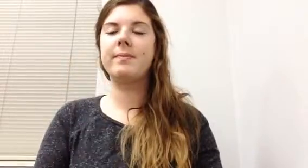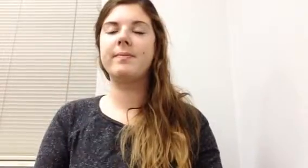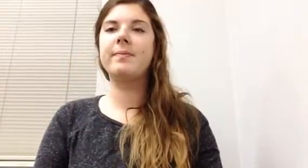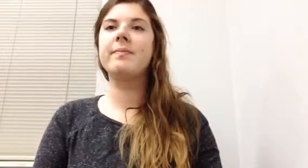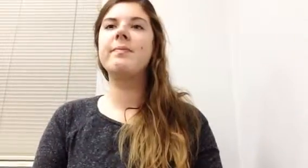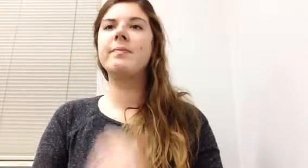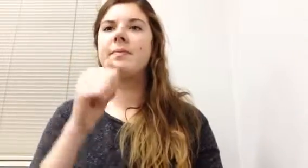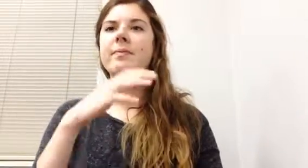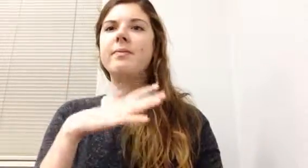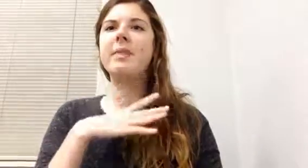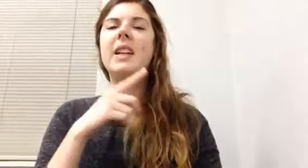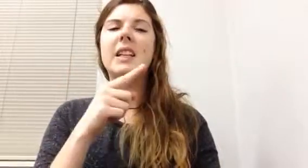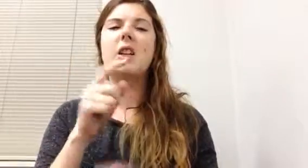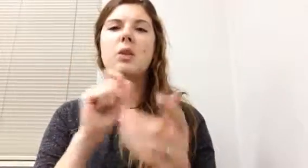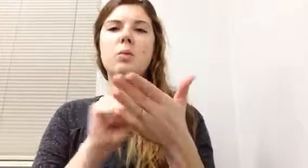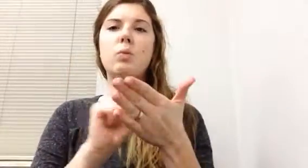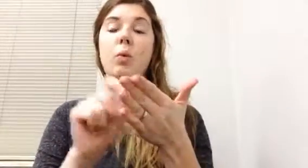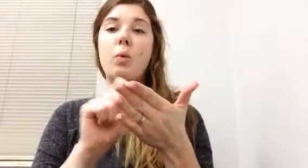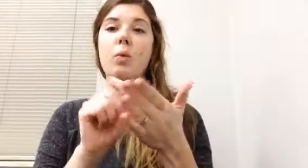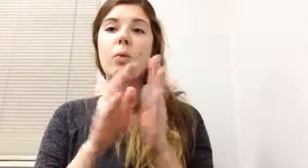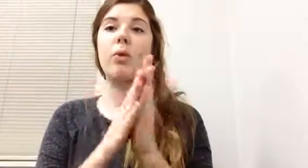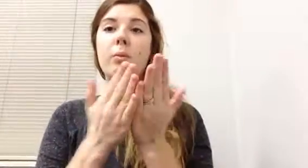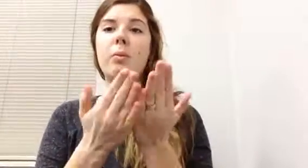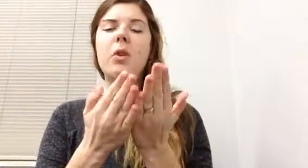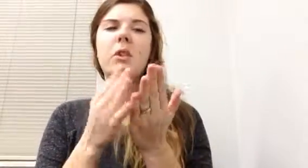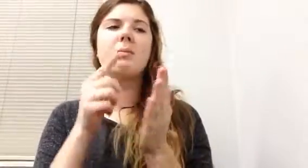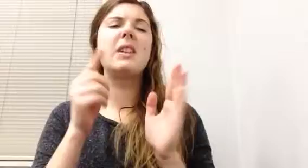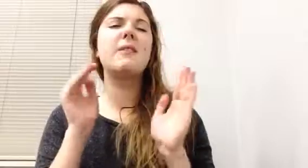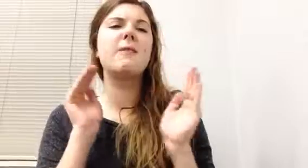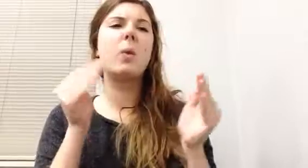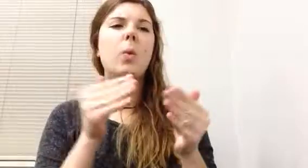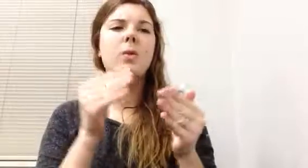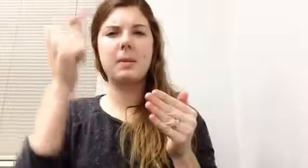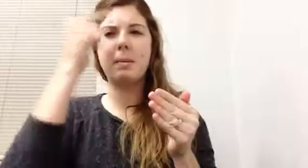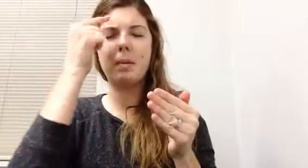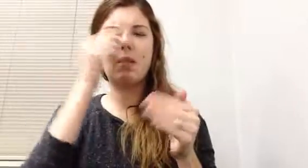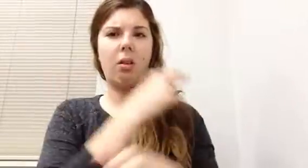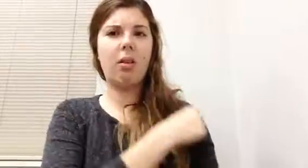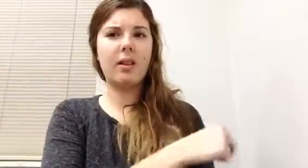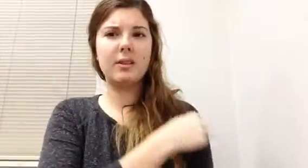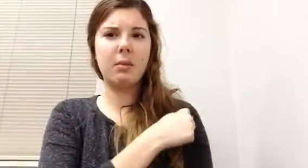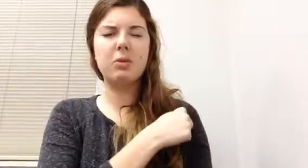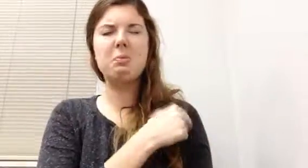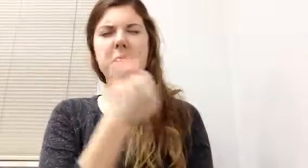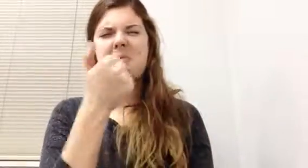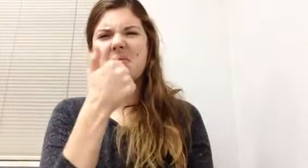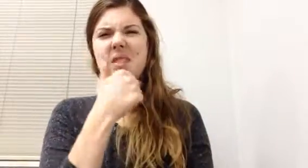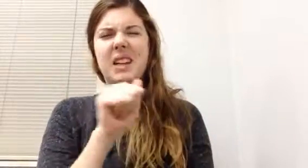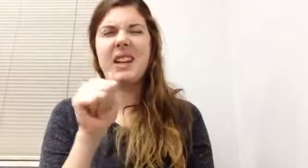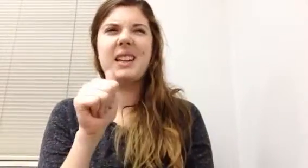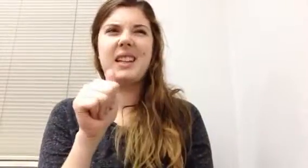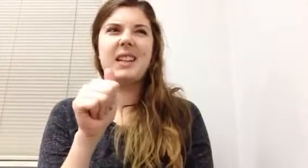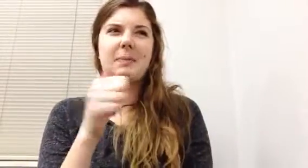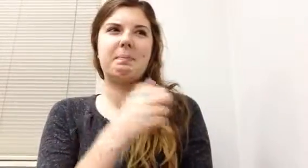was focusing mostly on mental hospitals, but any institution that controls pretty much all of your life would qualify as a